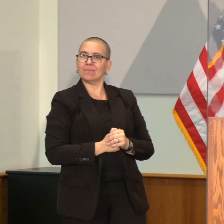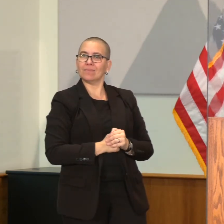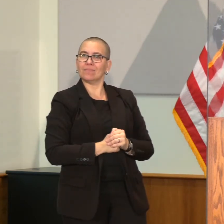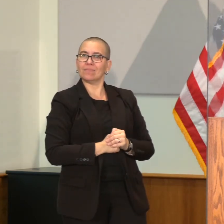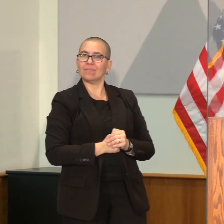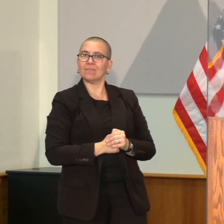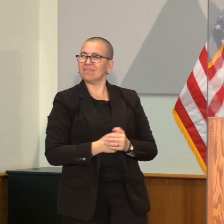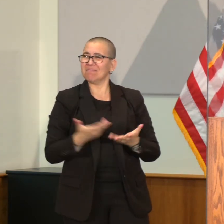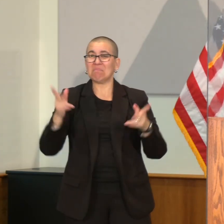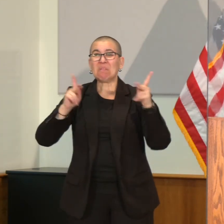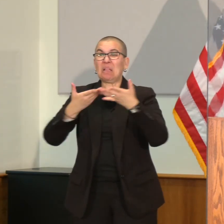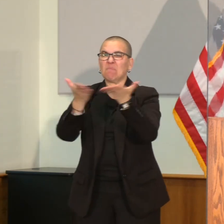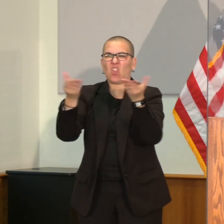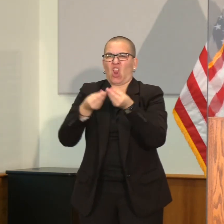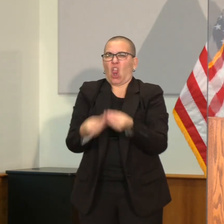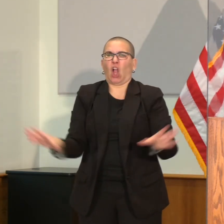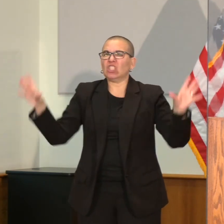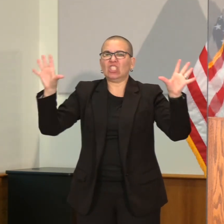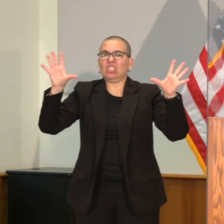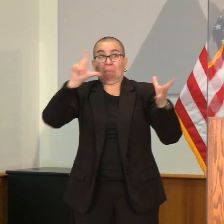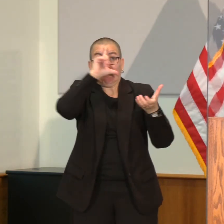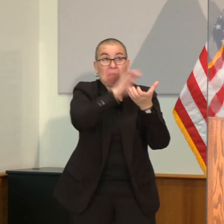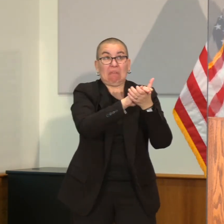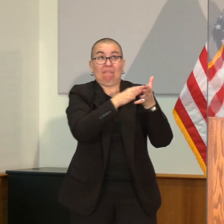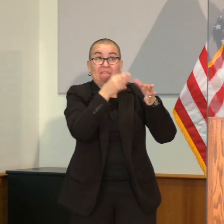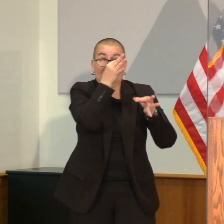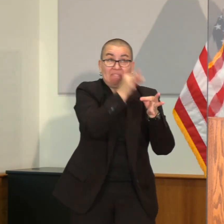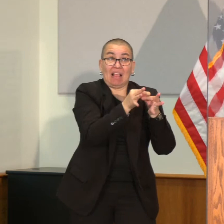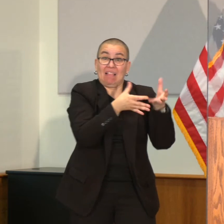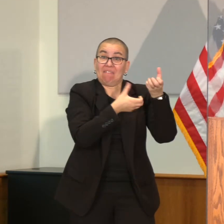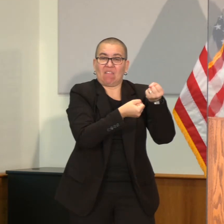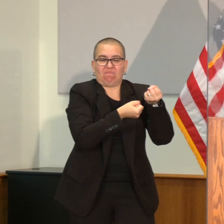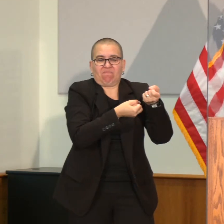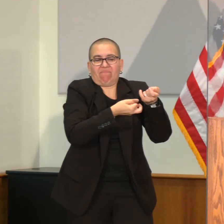leaders to do what is right for everyone.